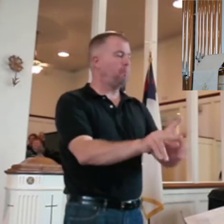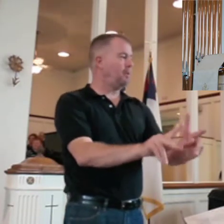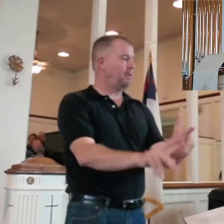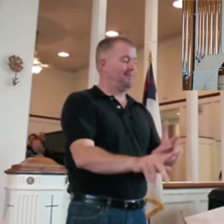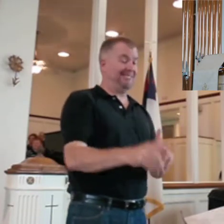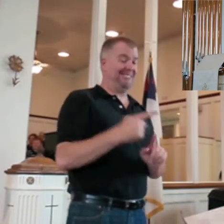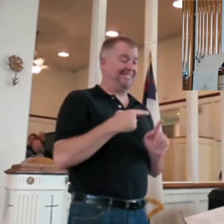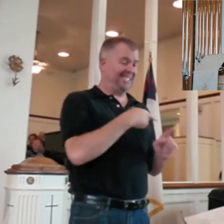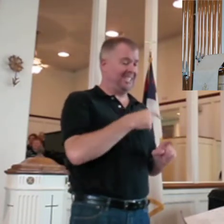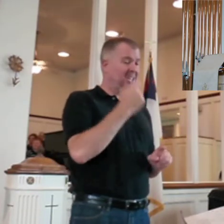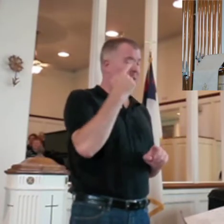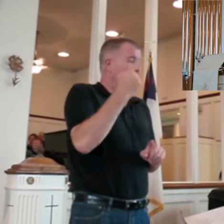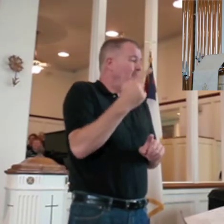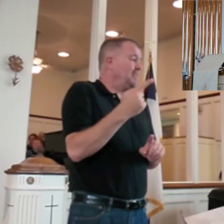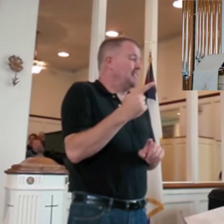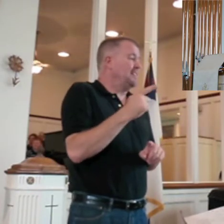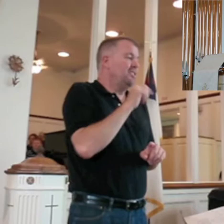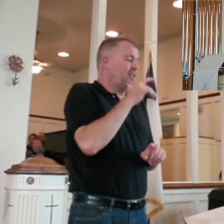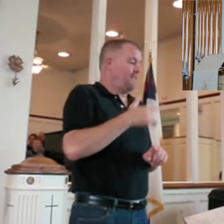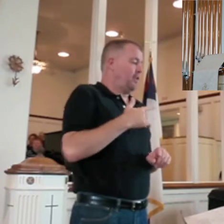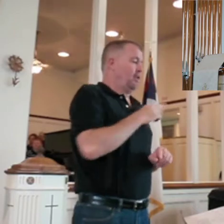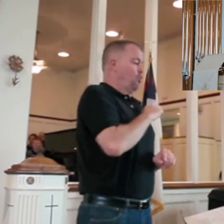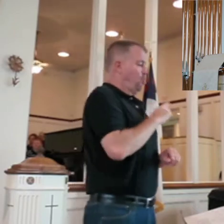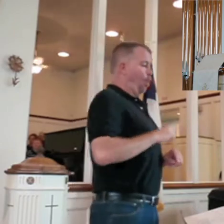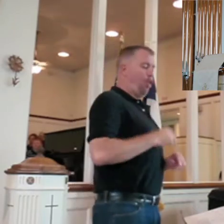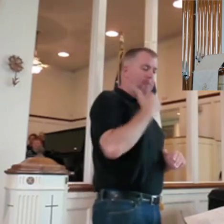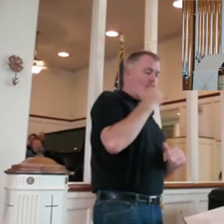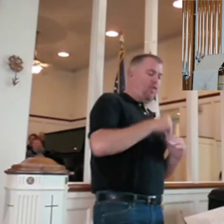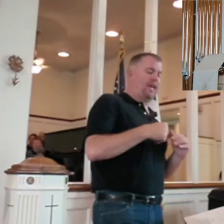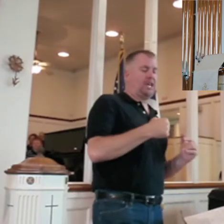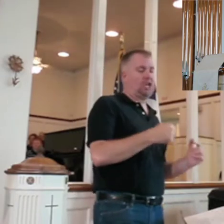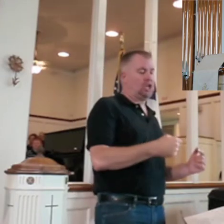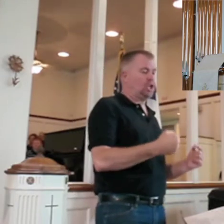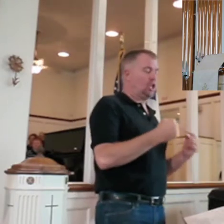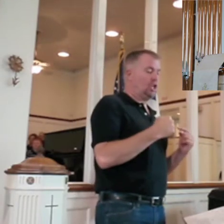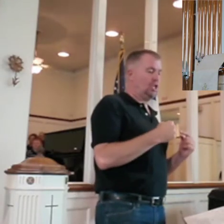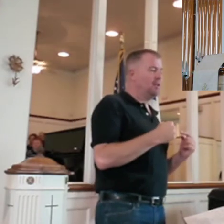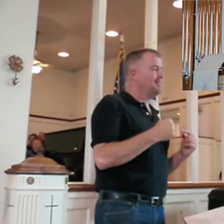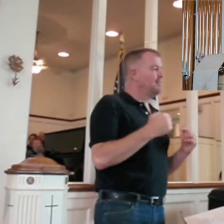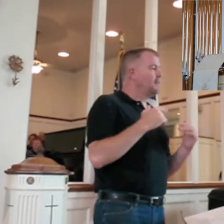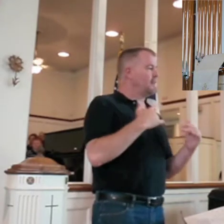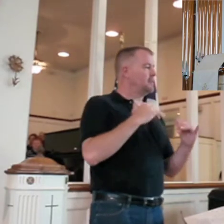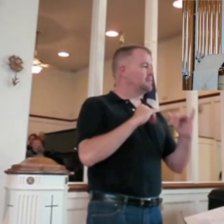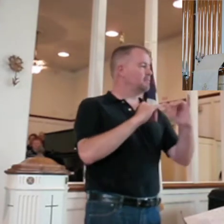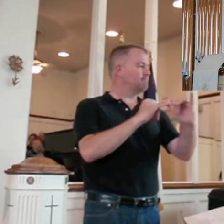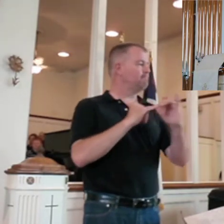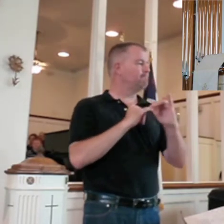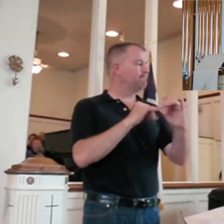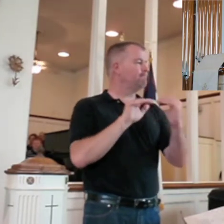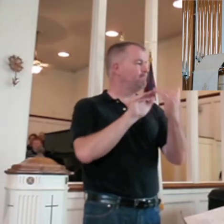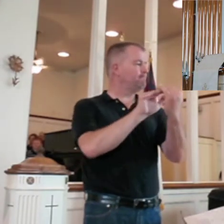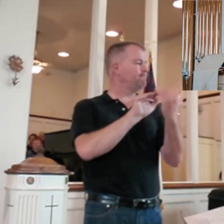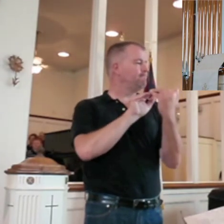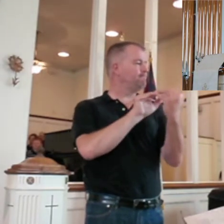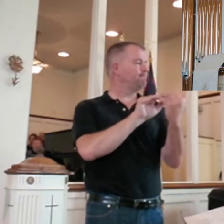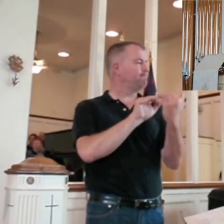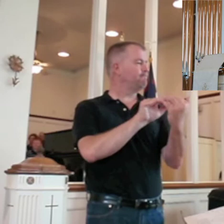her people that she understood that when you did it for them, you did it for her.